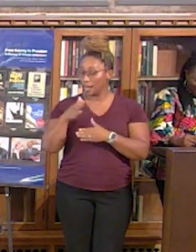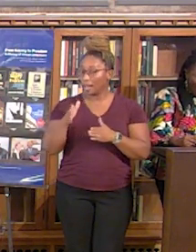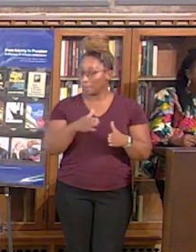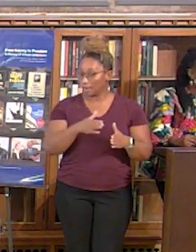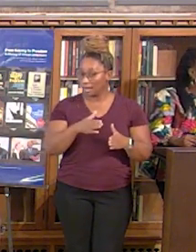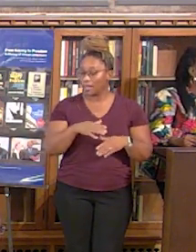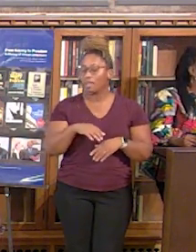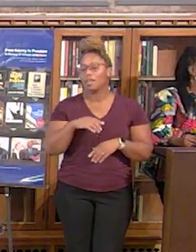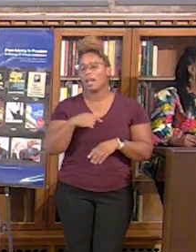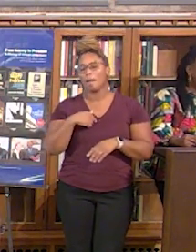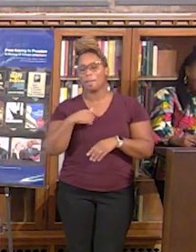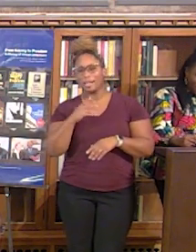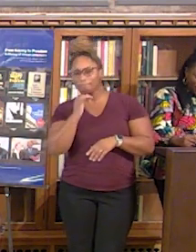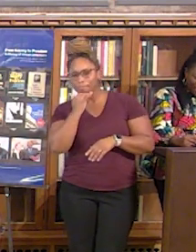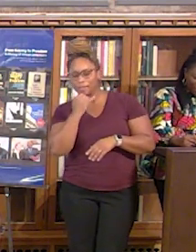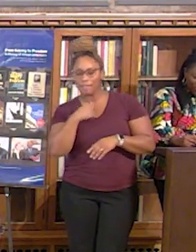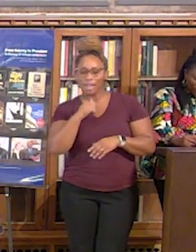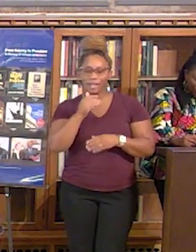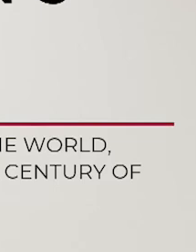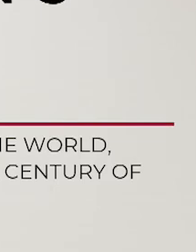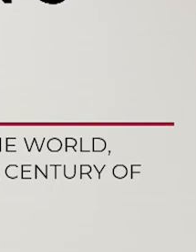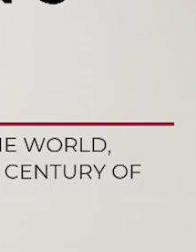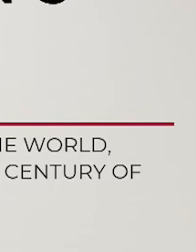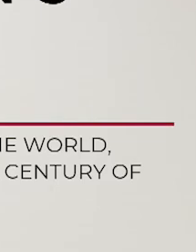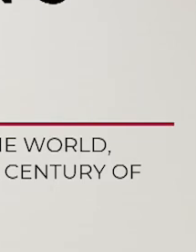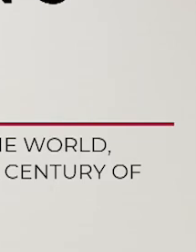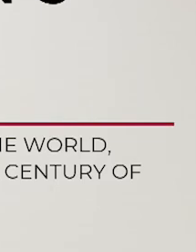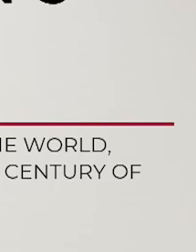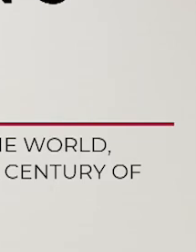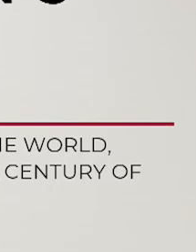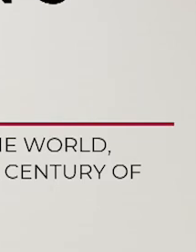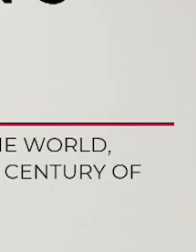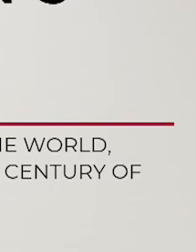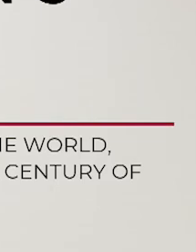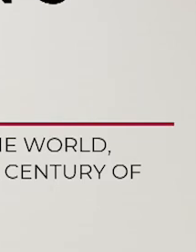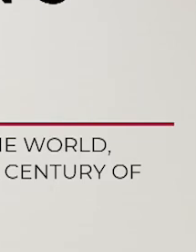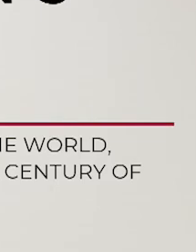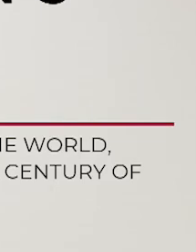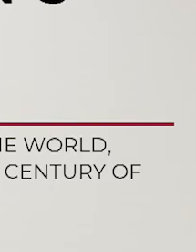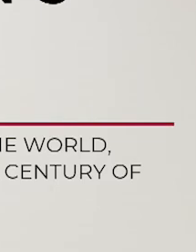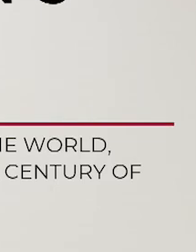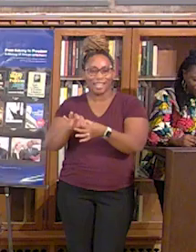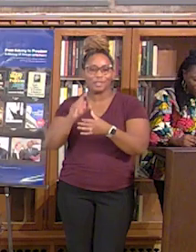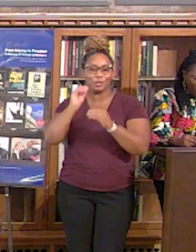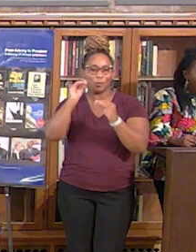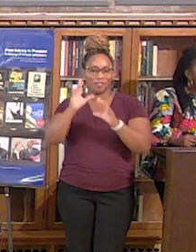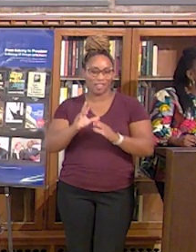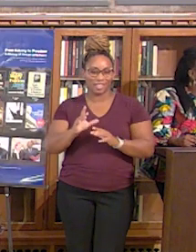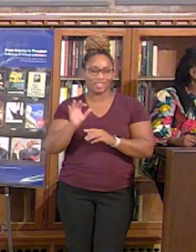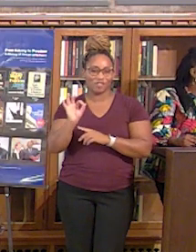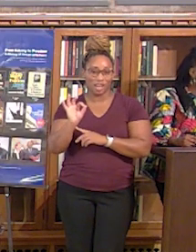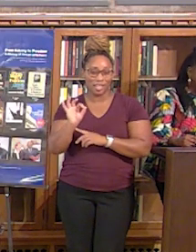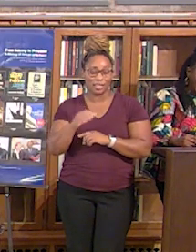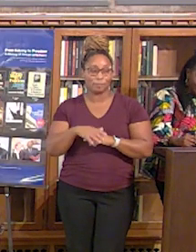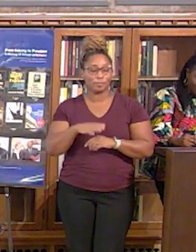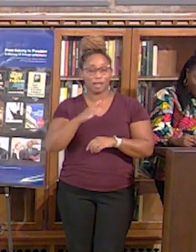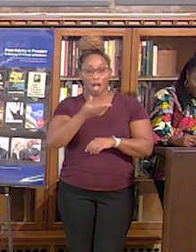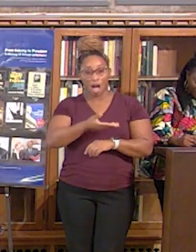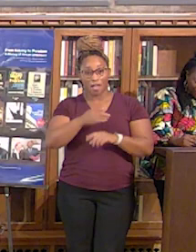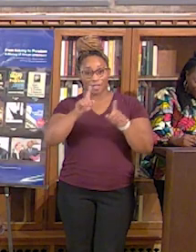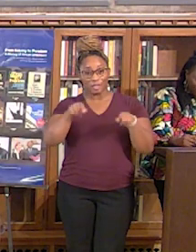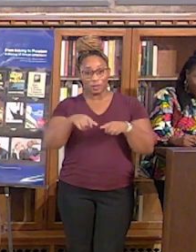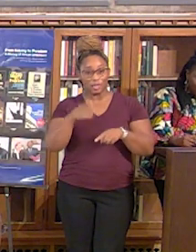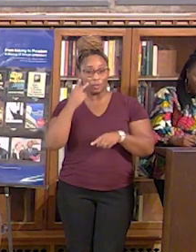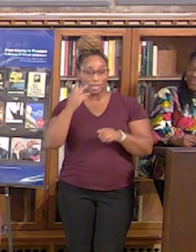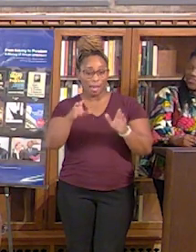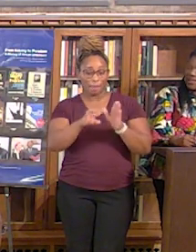so I would be remissed if I did not share two brief anecdotes related to Professor Franklin on the screen is a